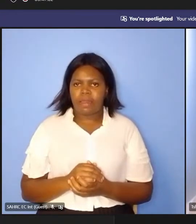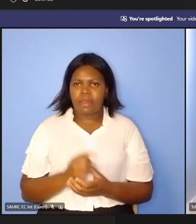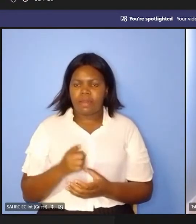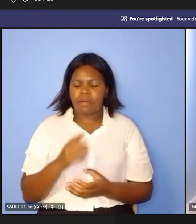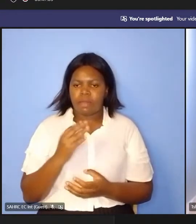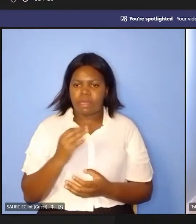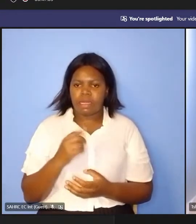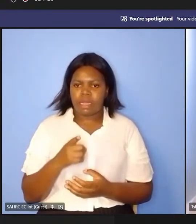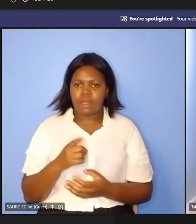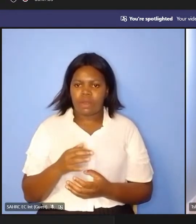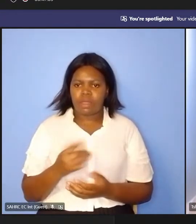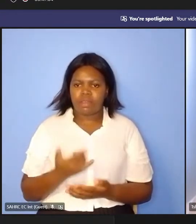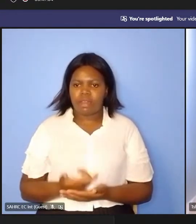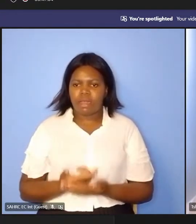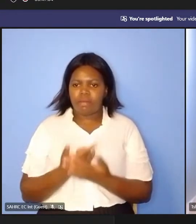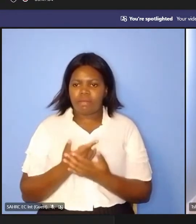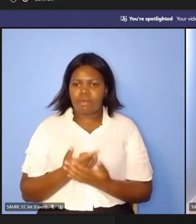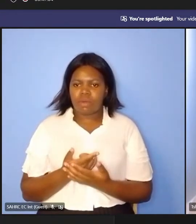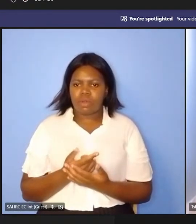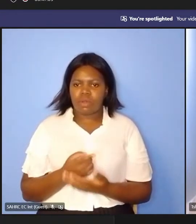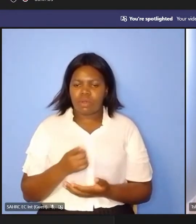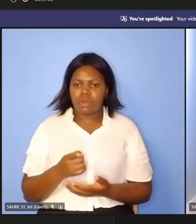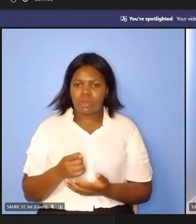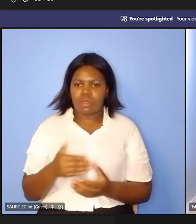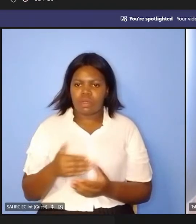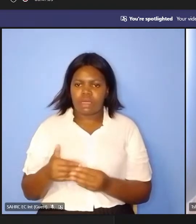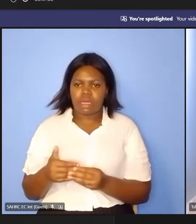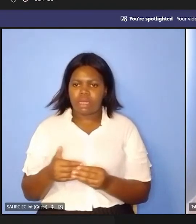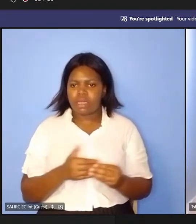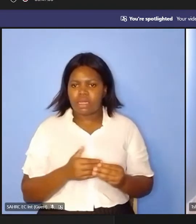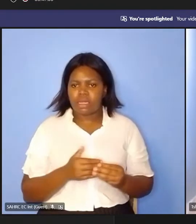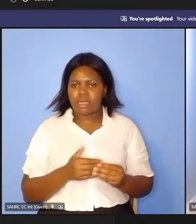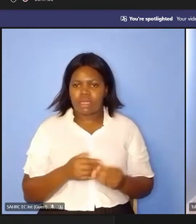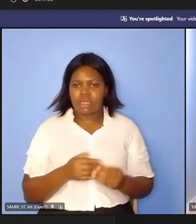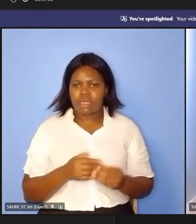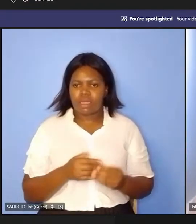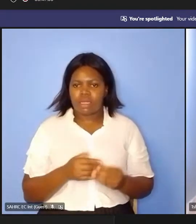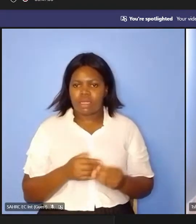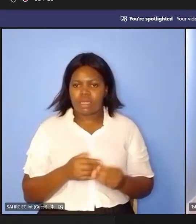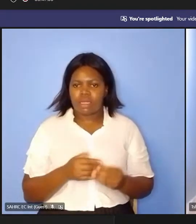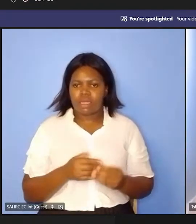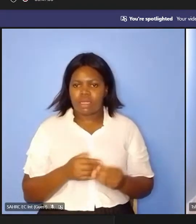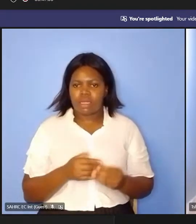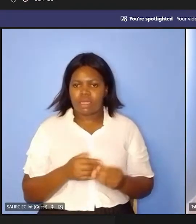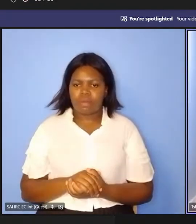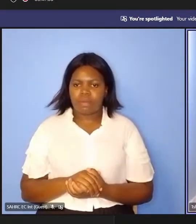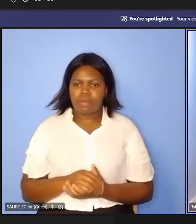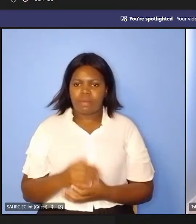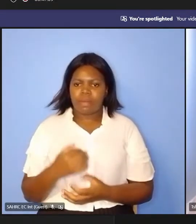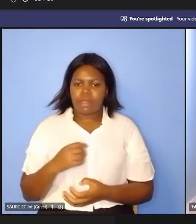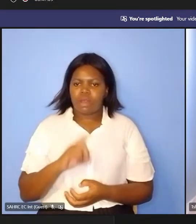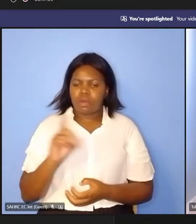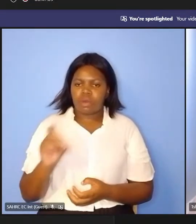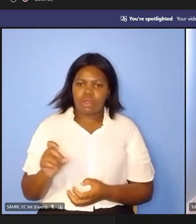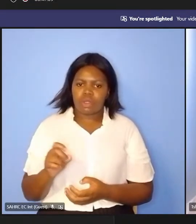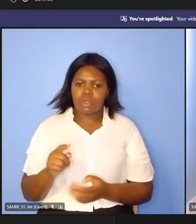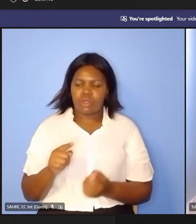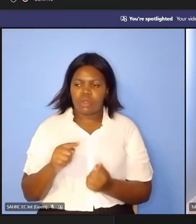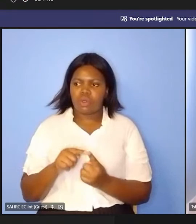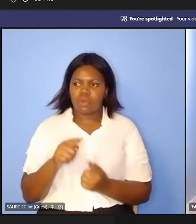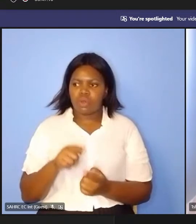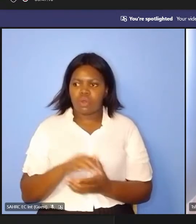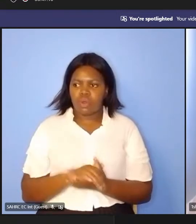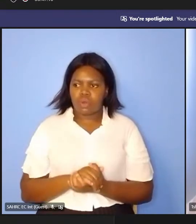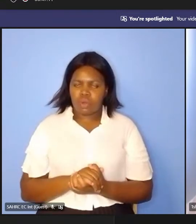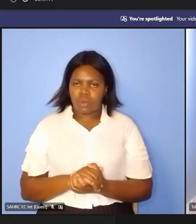helpful as it zoned into the guidelines specifically. And my question to you is, or more maybe a comment,